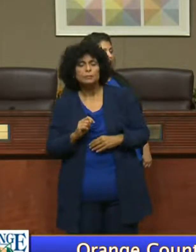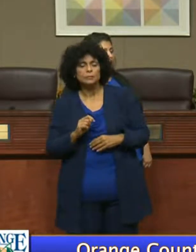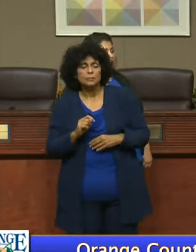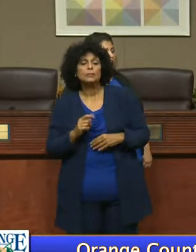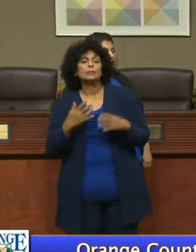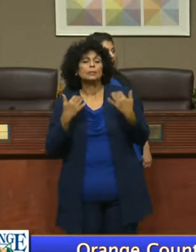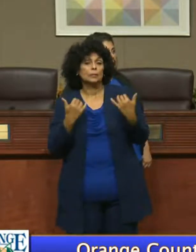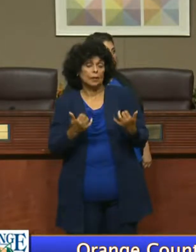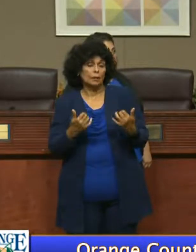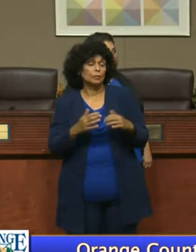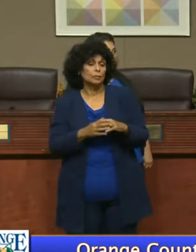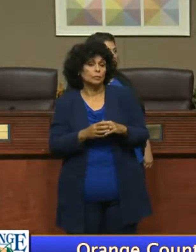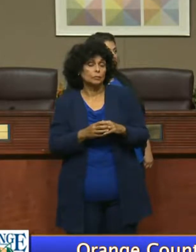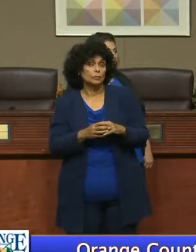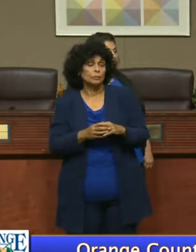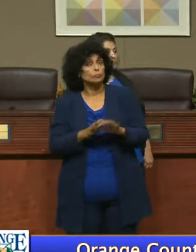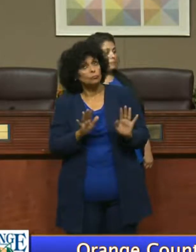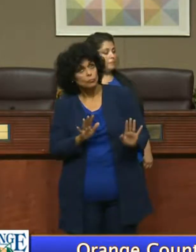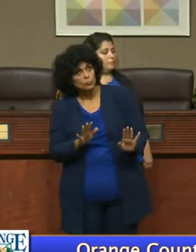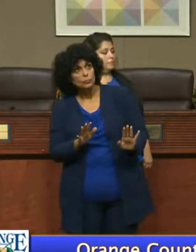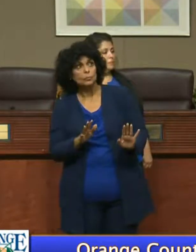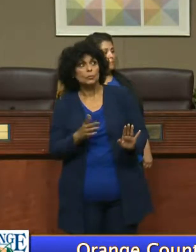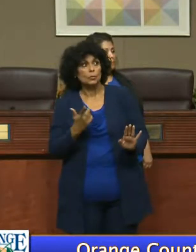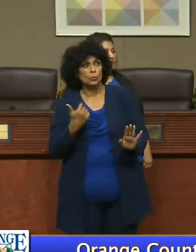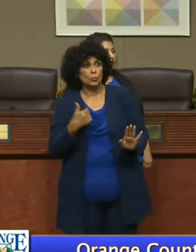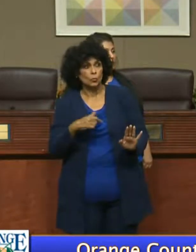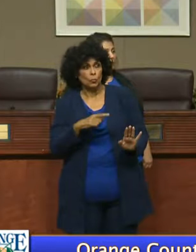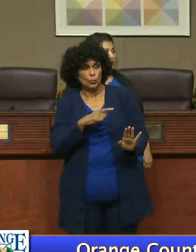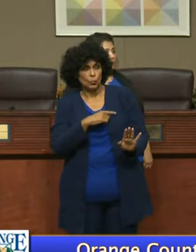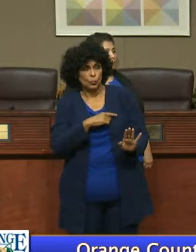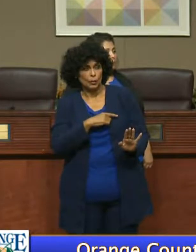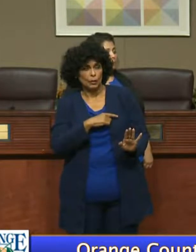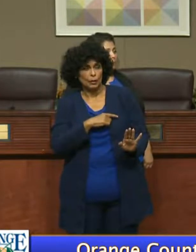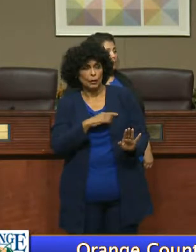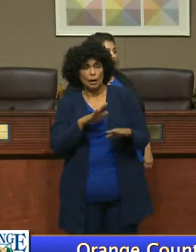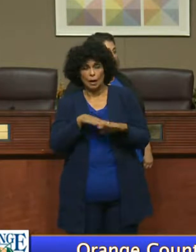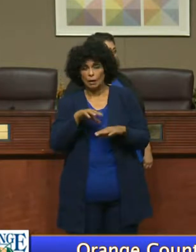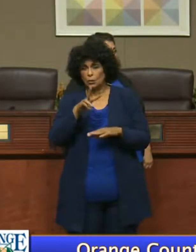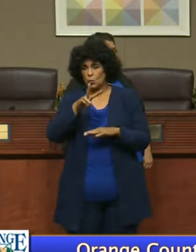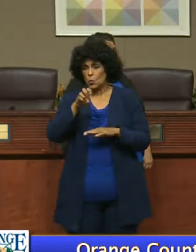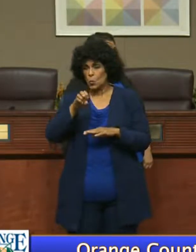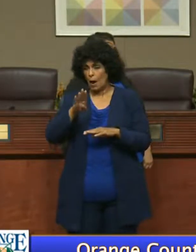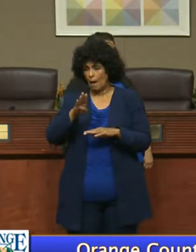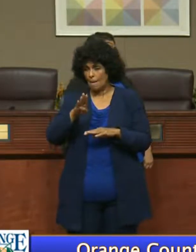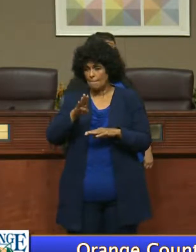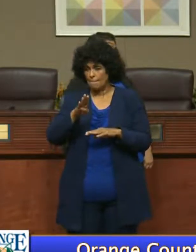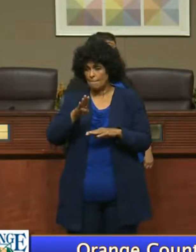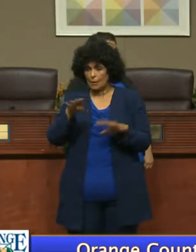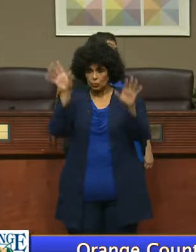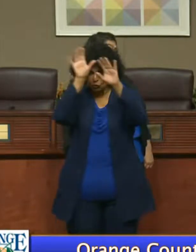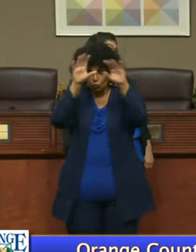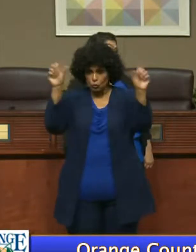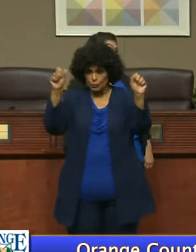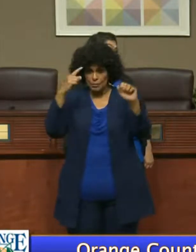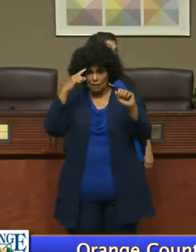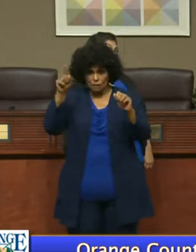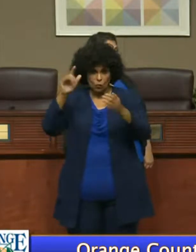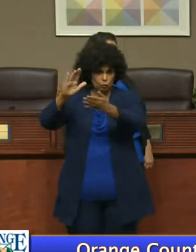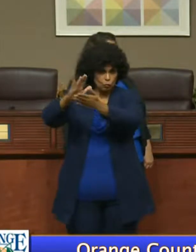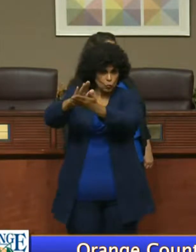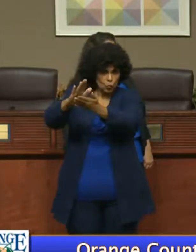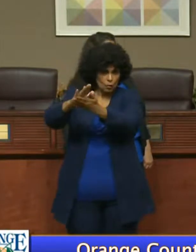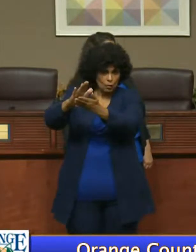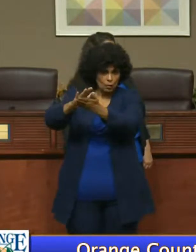to, we have met briefly over the web with the superintendent of schools, and we